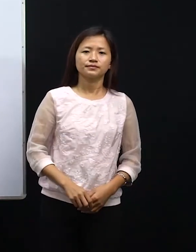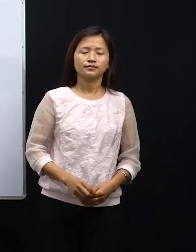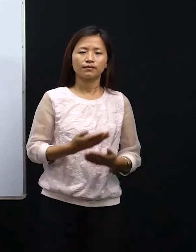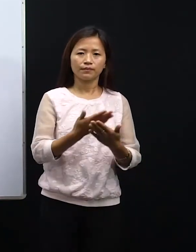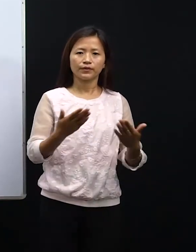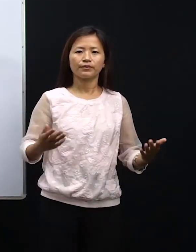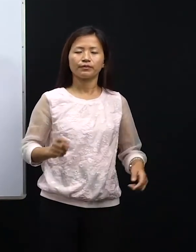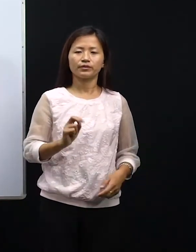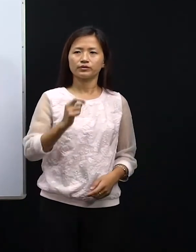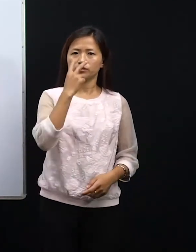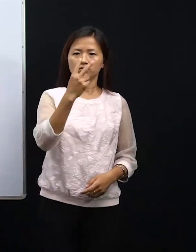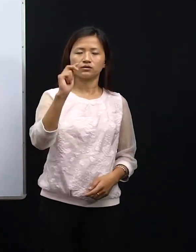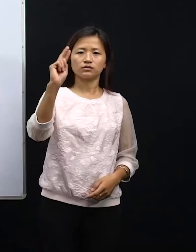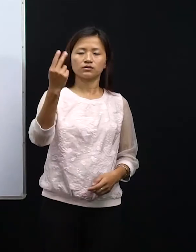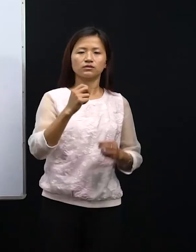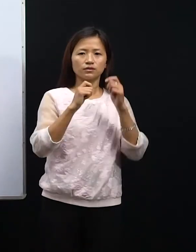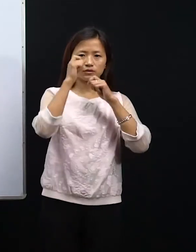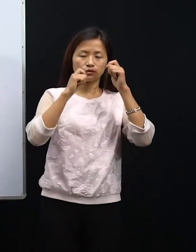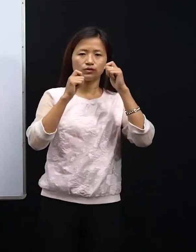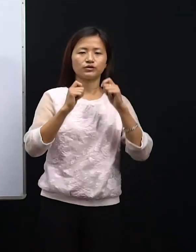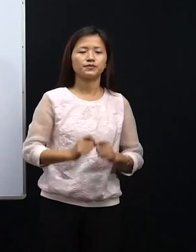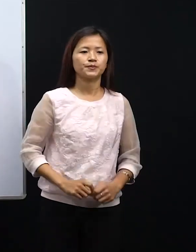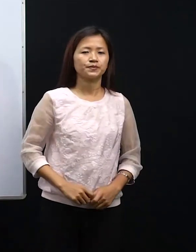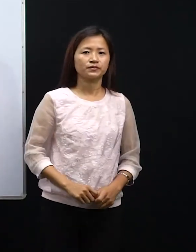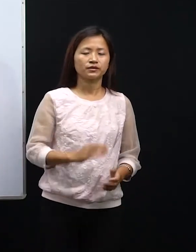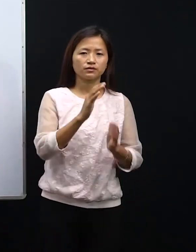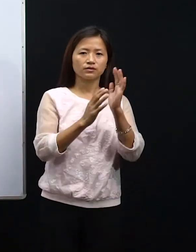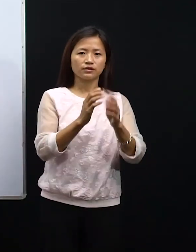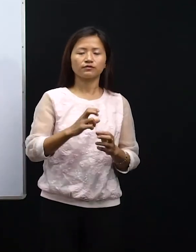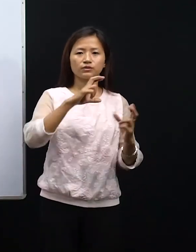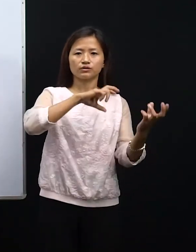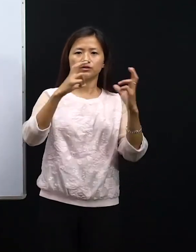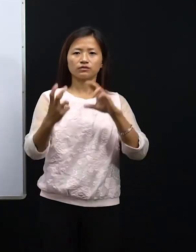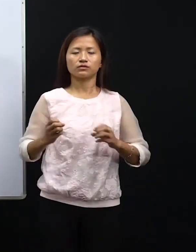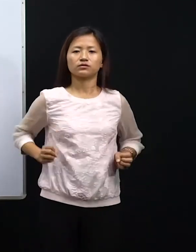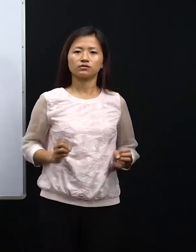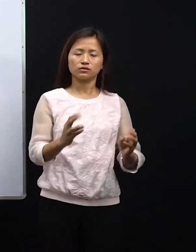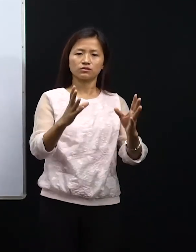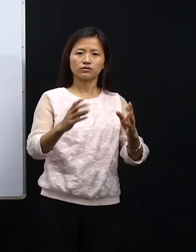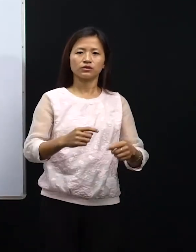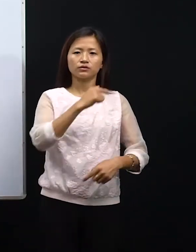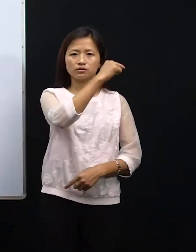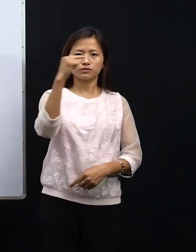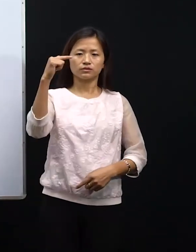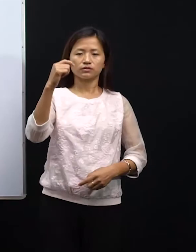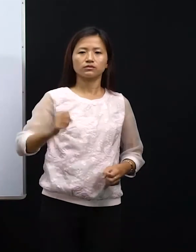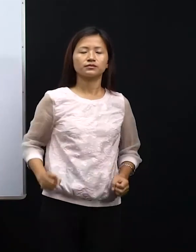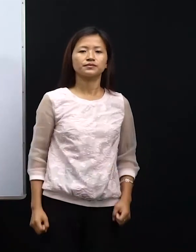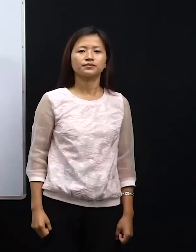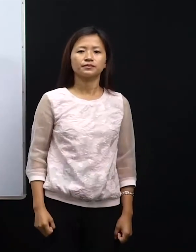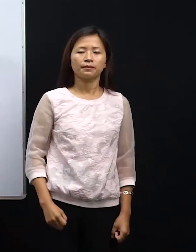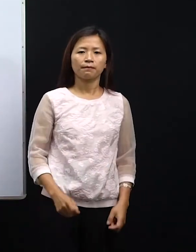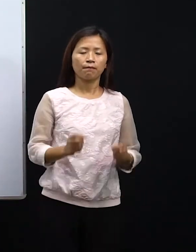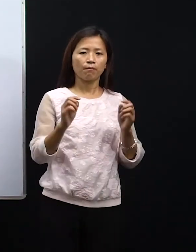second expression. Okay. So after these signs have been changed, you can start your subtraction. Both